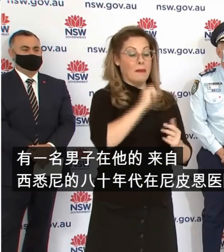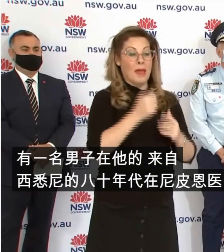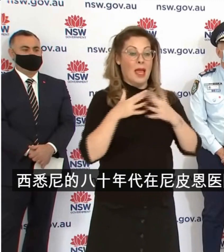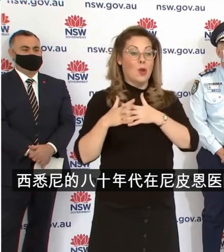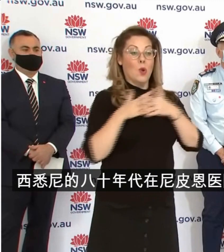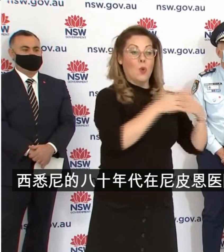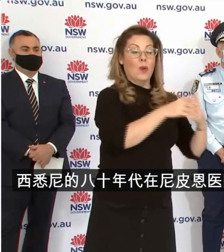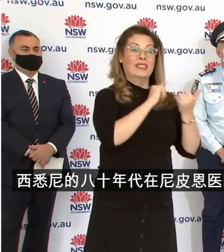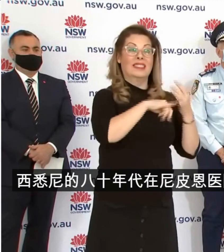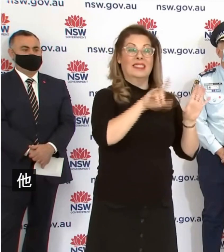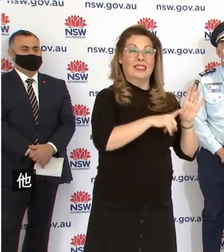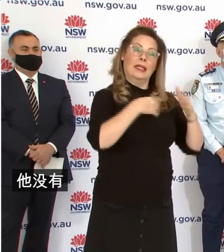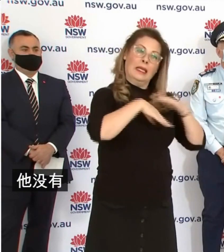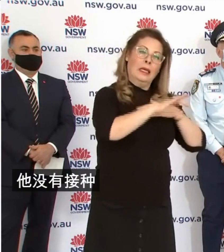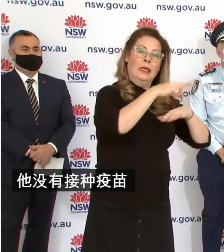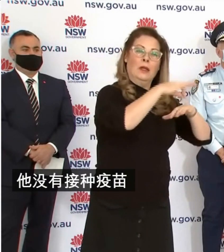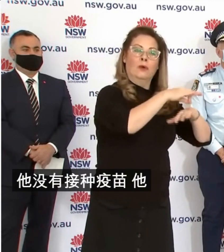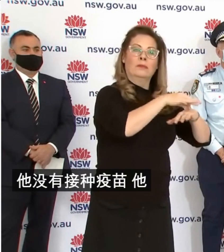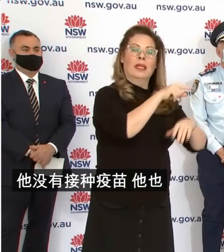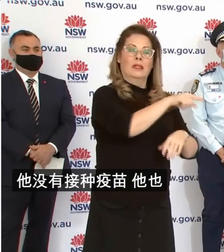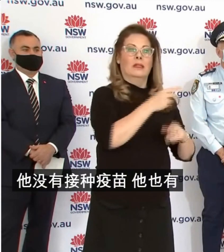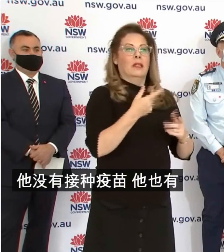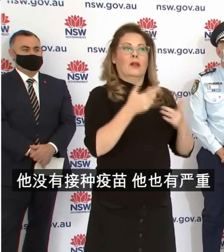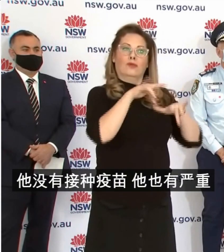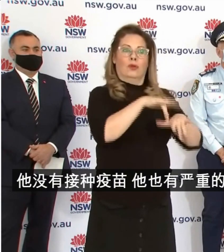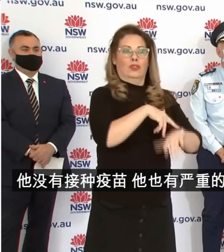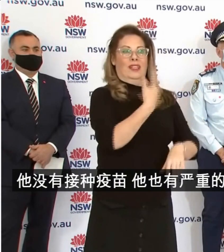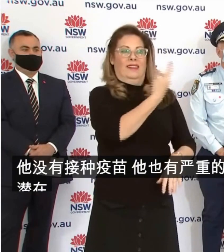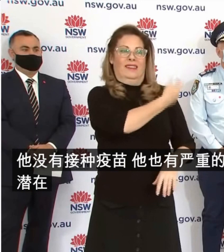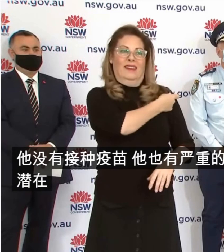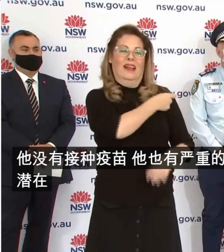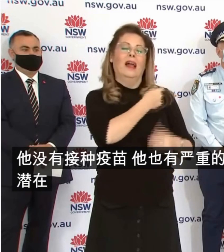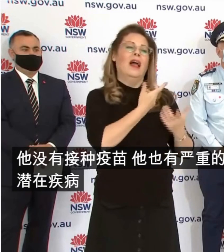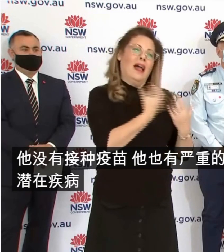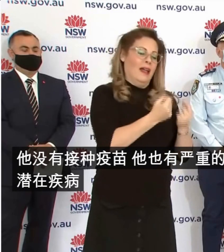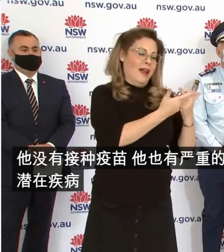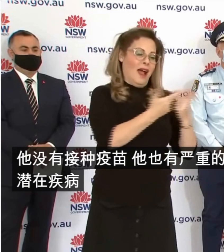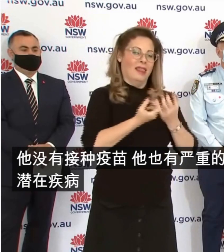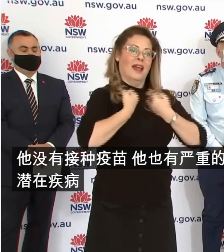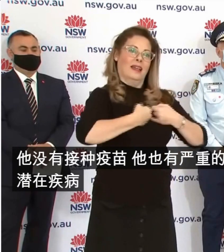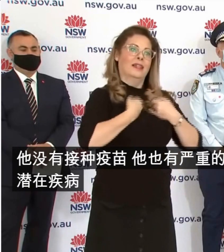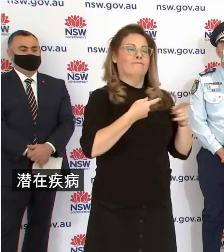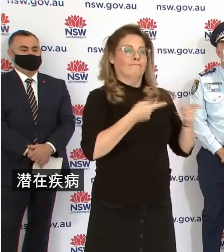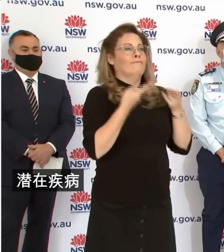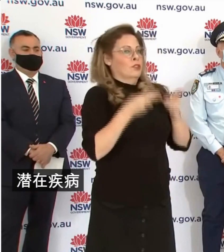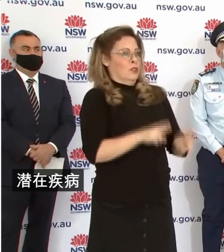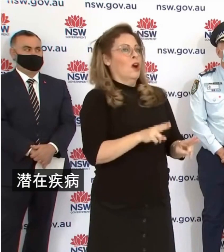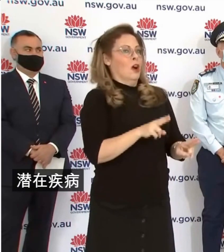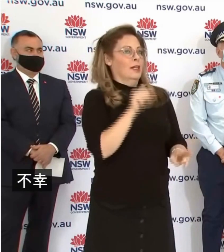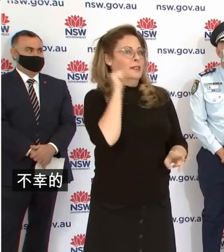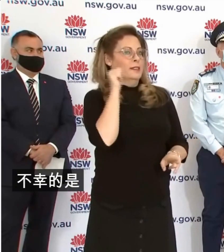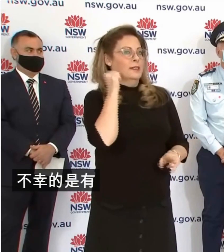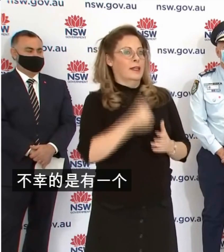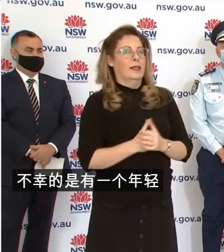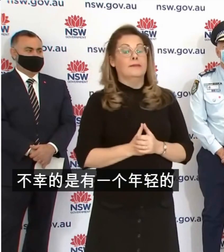died at Nepean Hospital. He was not vaccinated. He also had severe underlying illness. There was